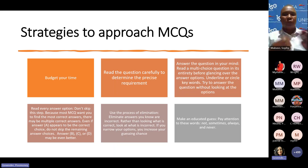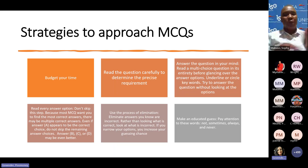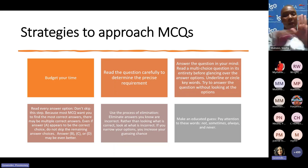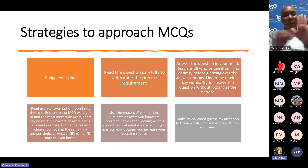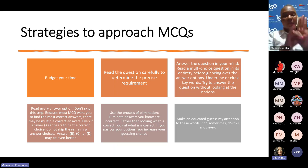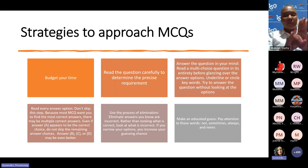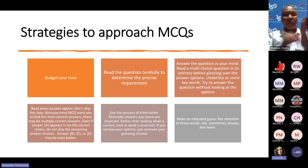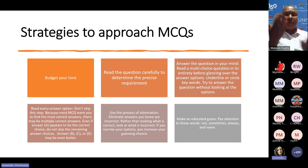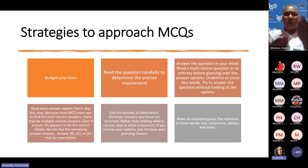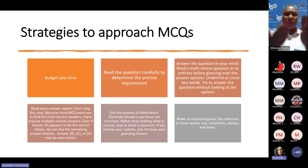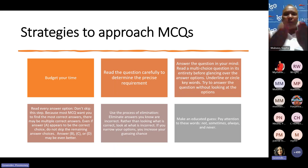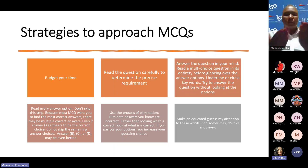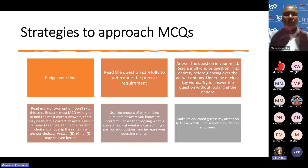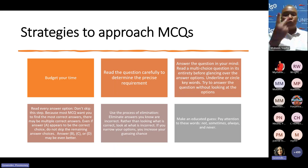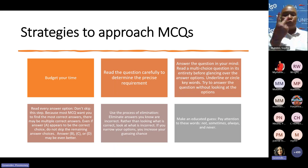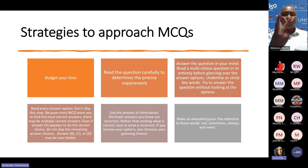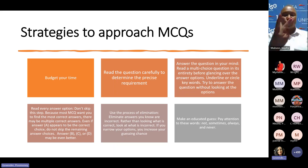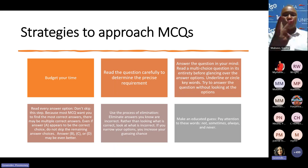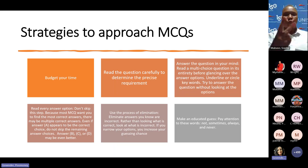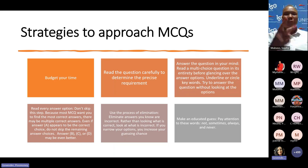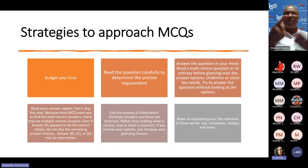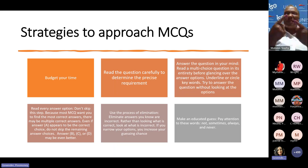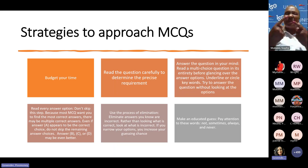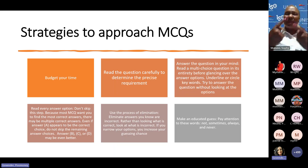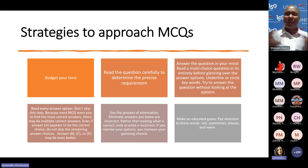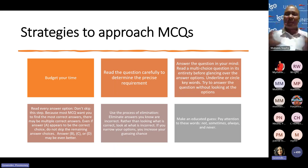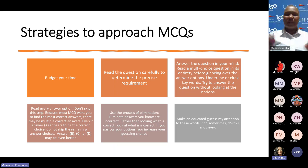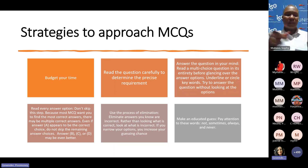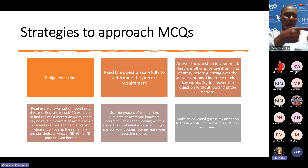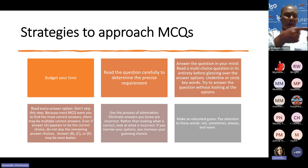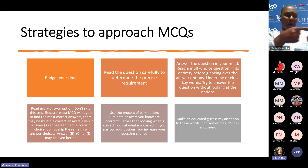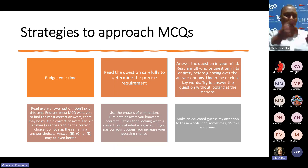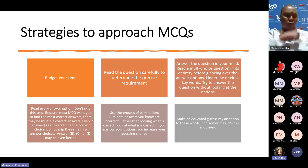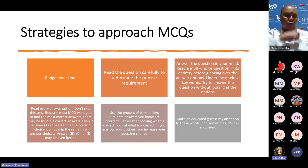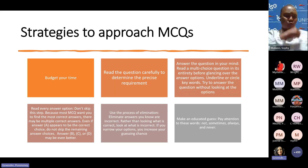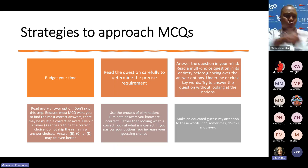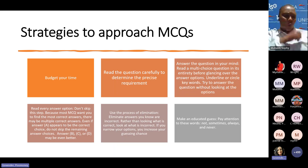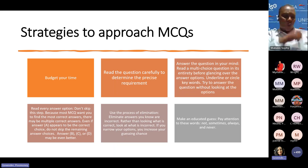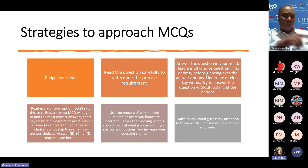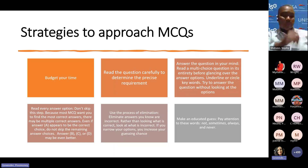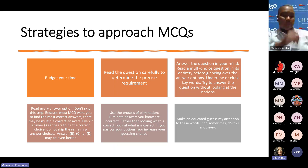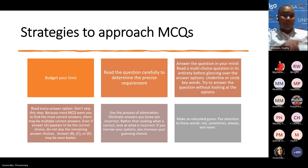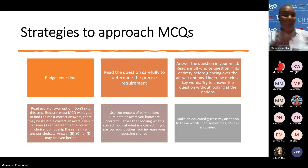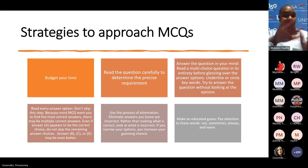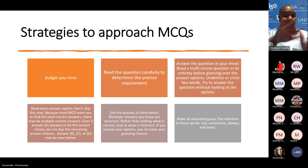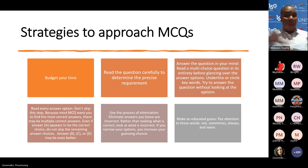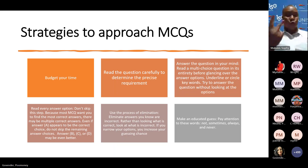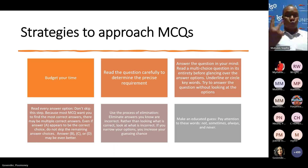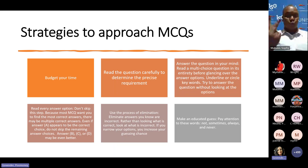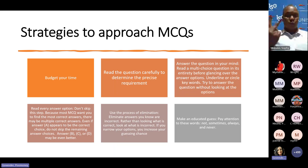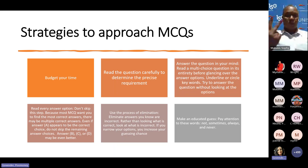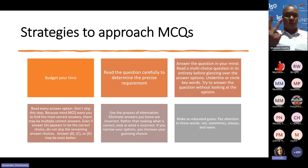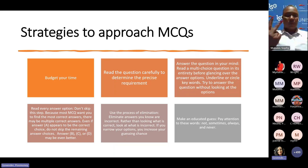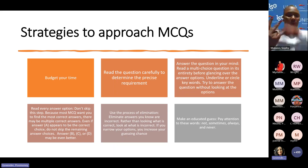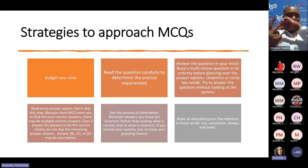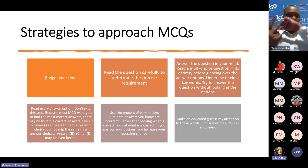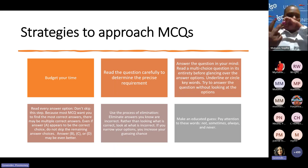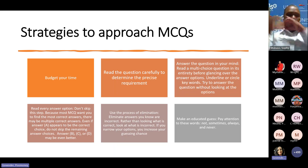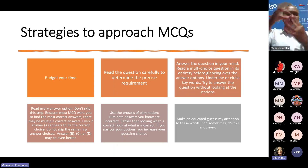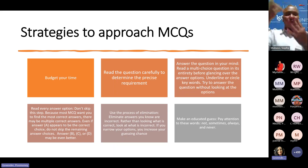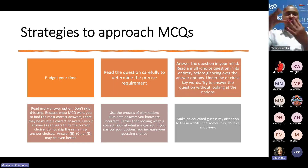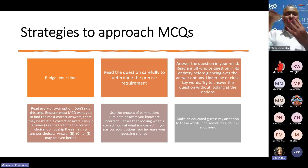identify maybe 2 totally incorrect statements and you're left with 2 options